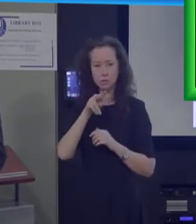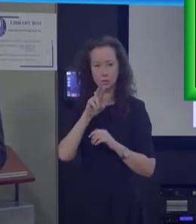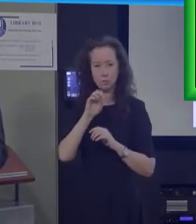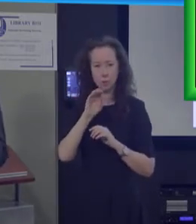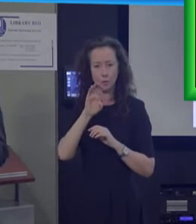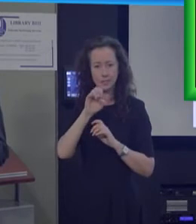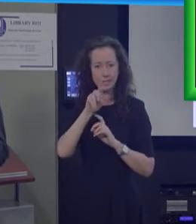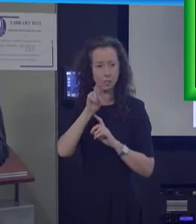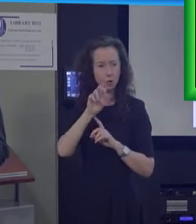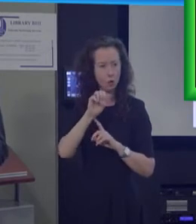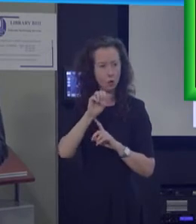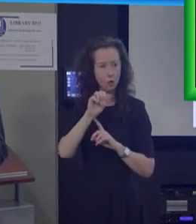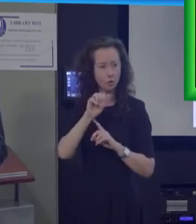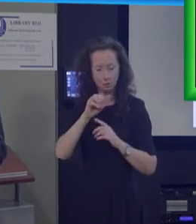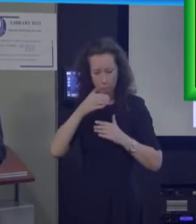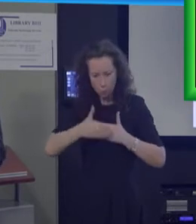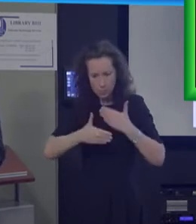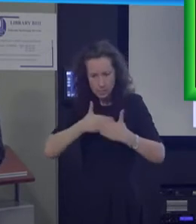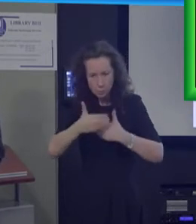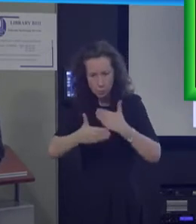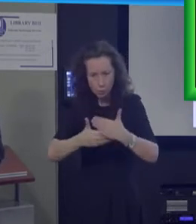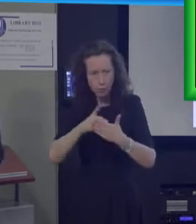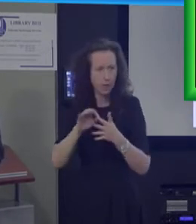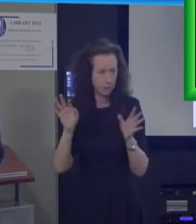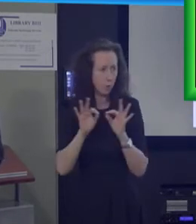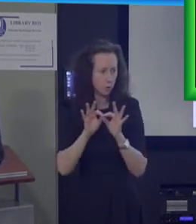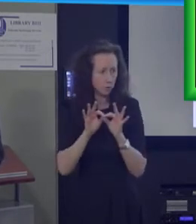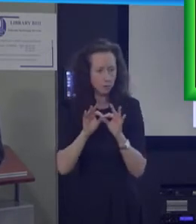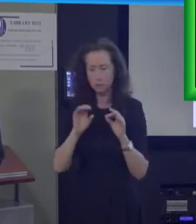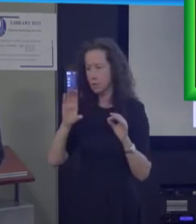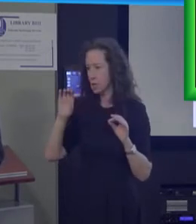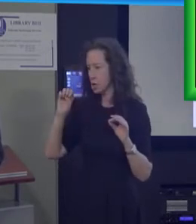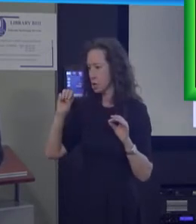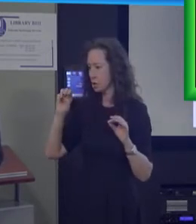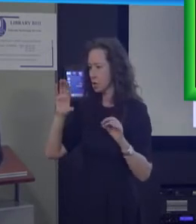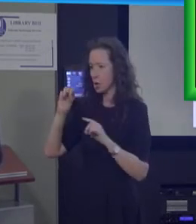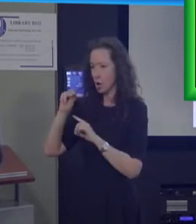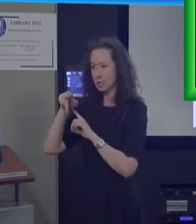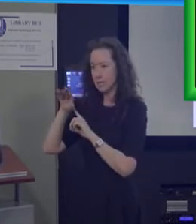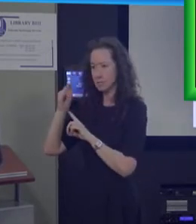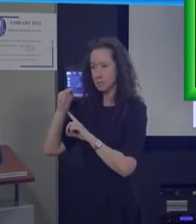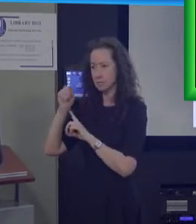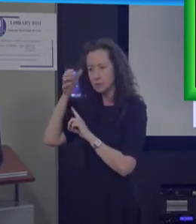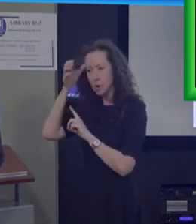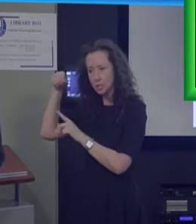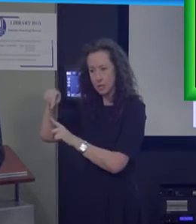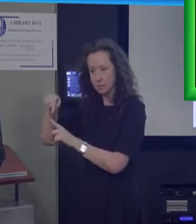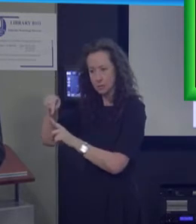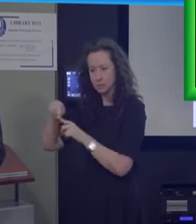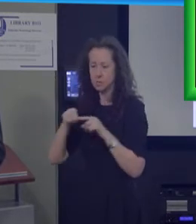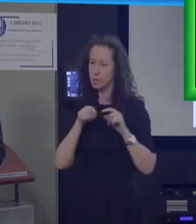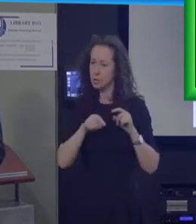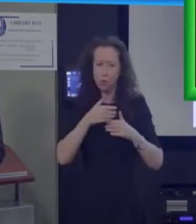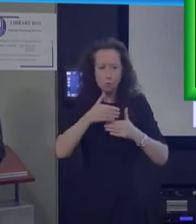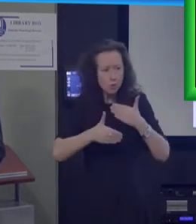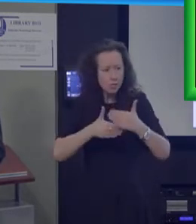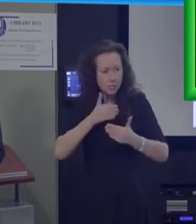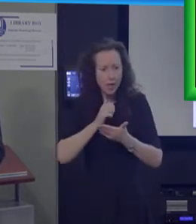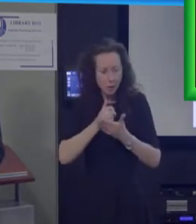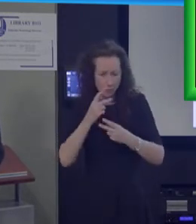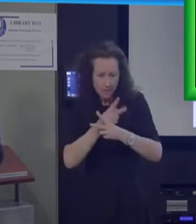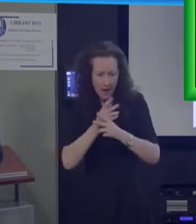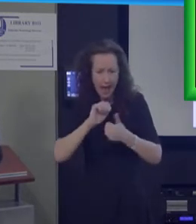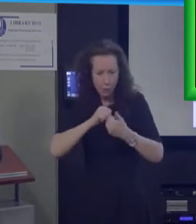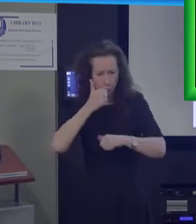procedure is important. You have to know how to do this in order to design an unconfounded experiment. And the